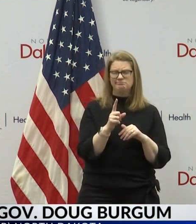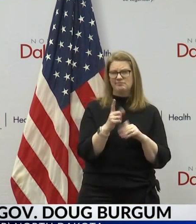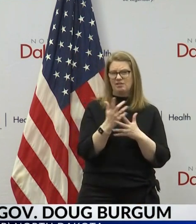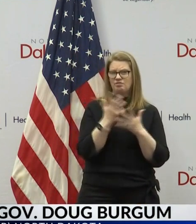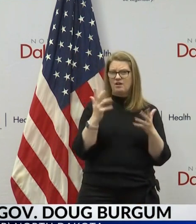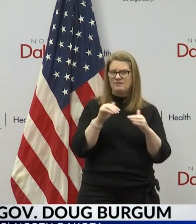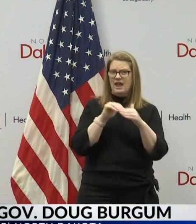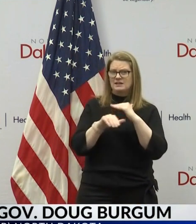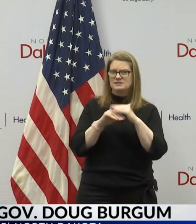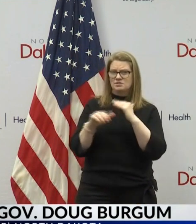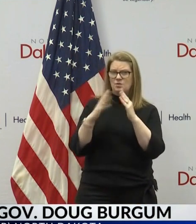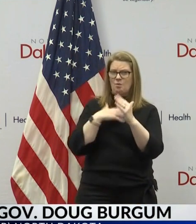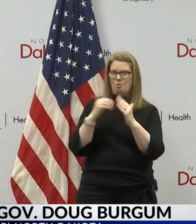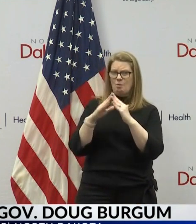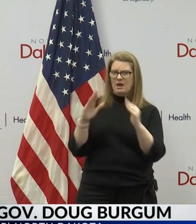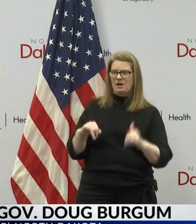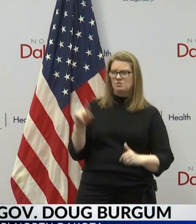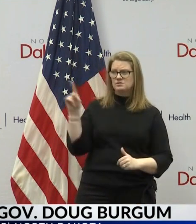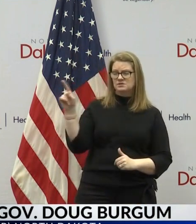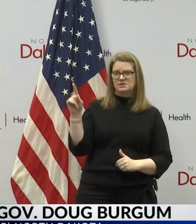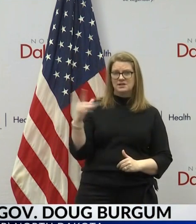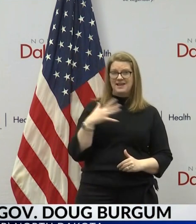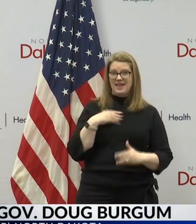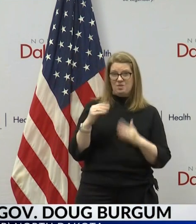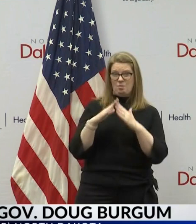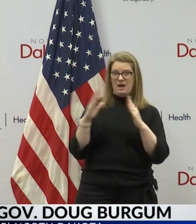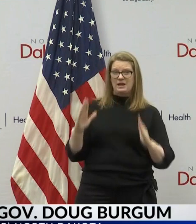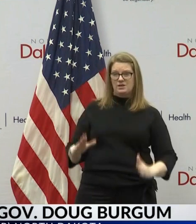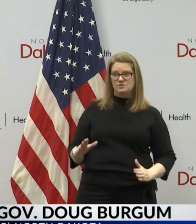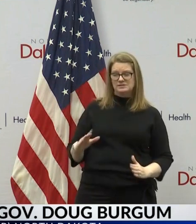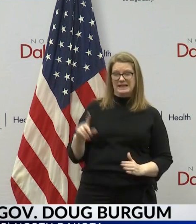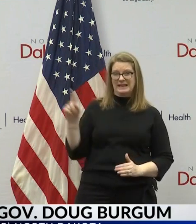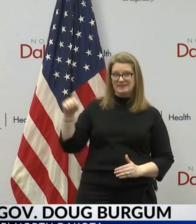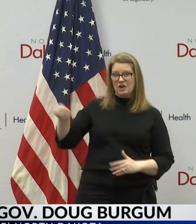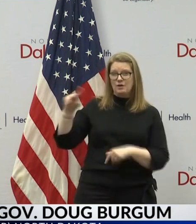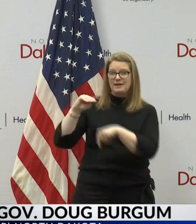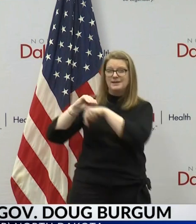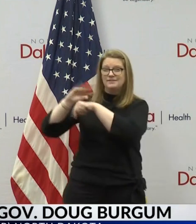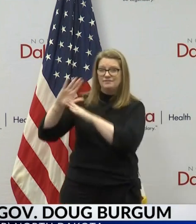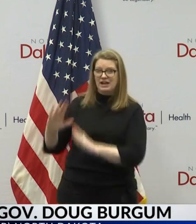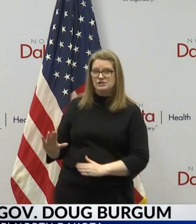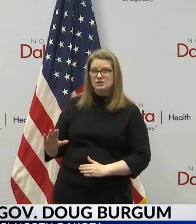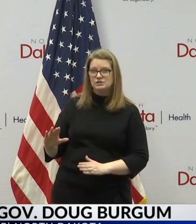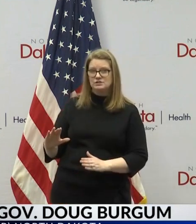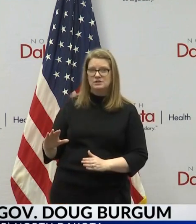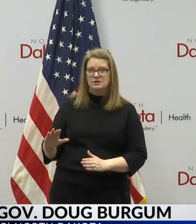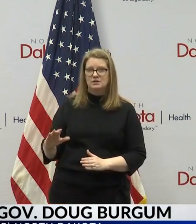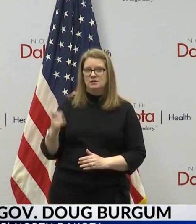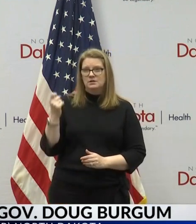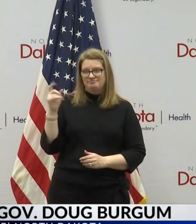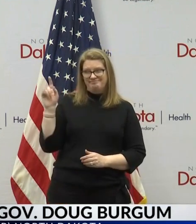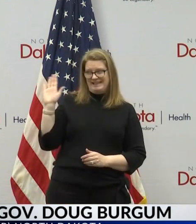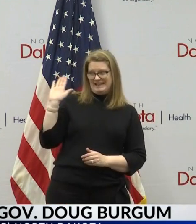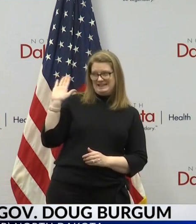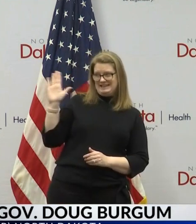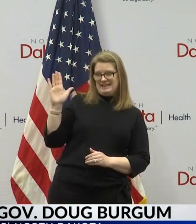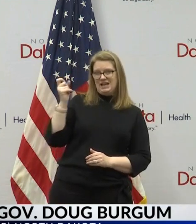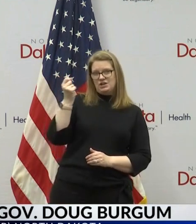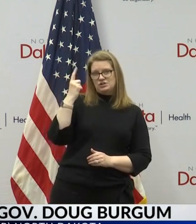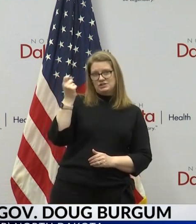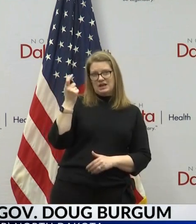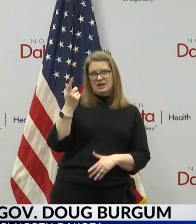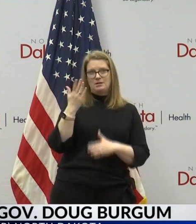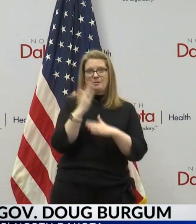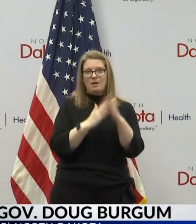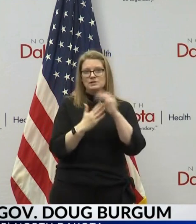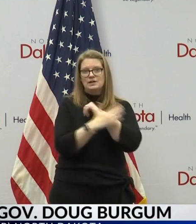them. And I think that the White House certainly understands, and their advisors understand, that the curves are going to vary across different parts